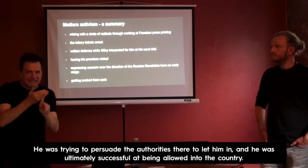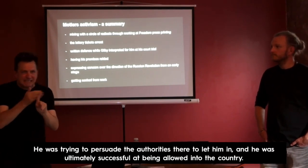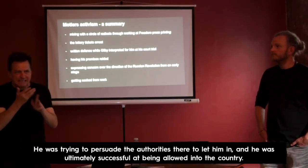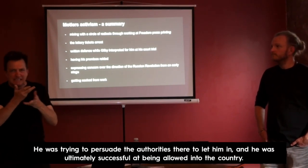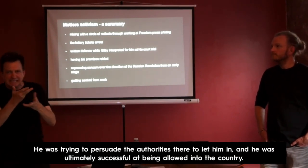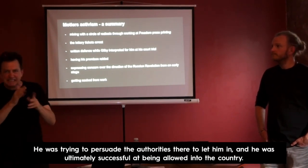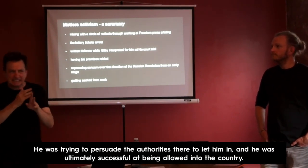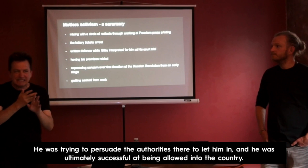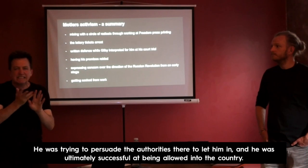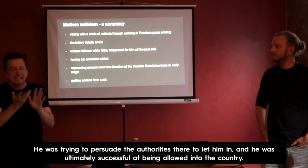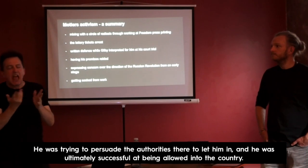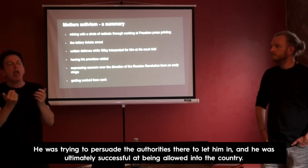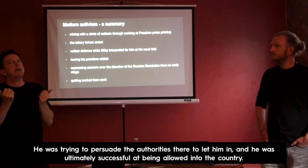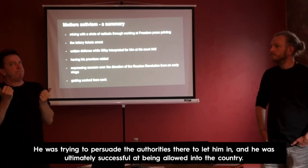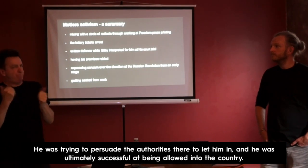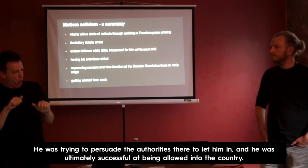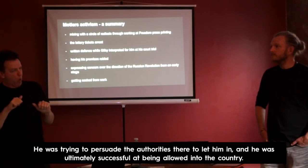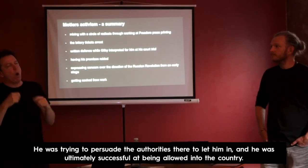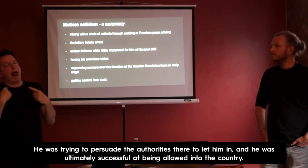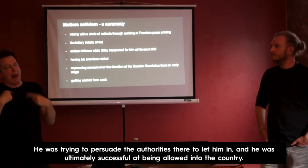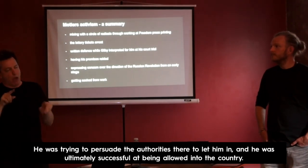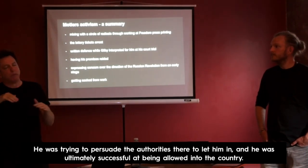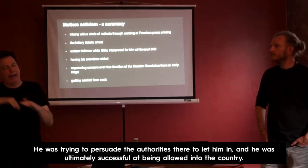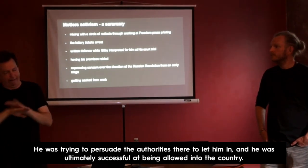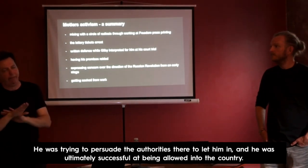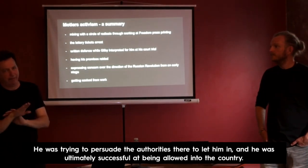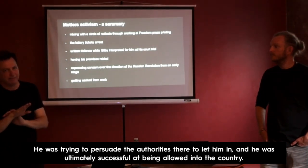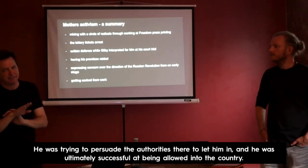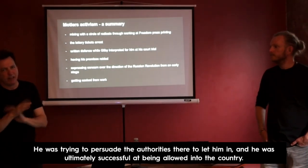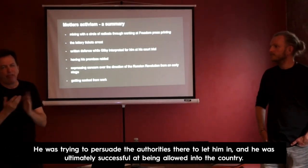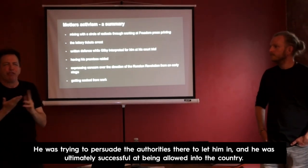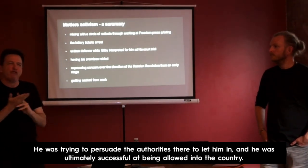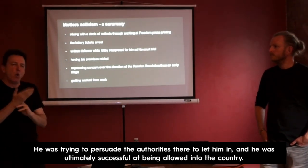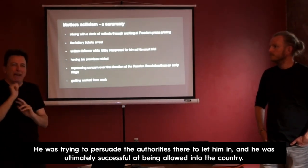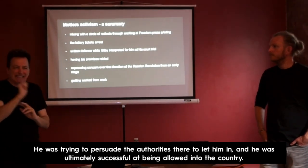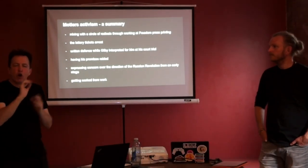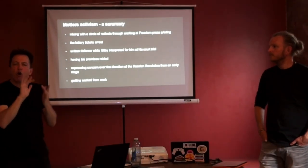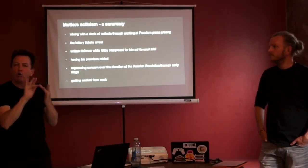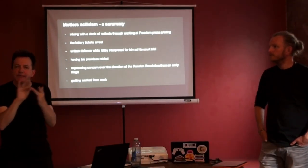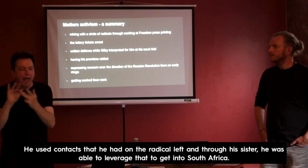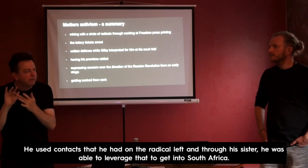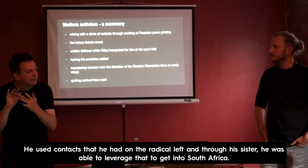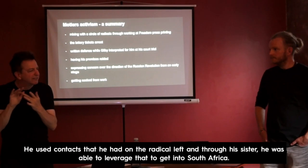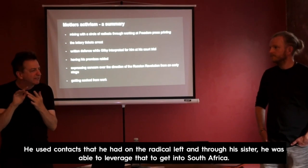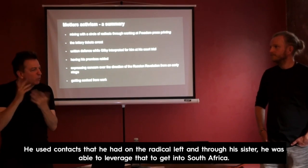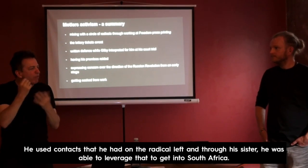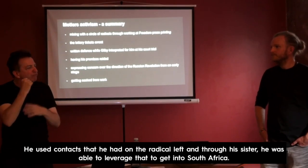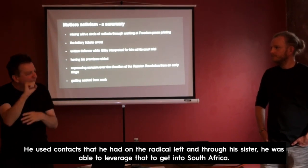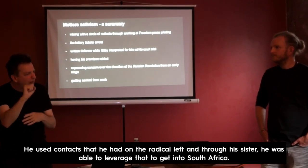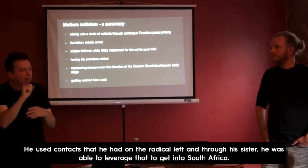So he was trying to persuade the authorities there to get in upon arrival, and he was ultimately successful at being allowed into the state. He was able to use contacts that he